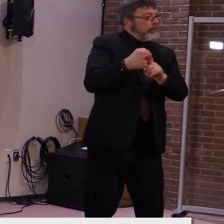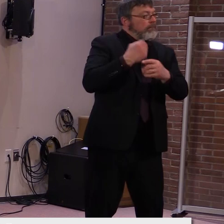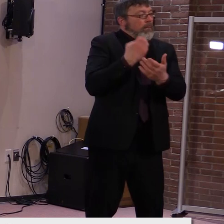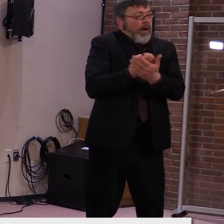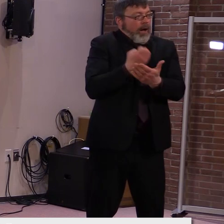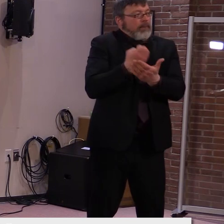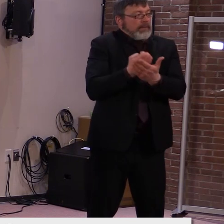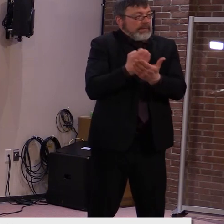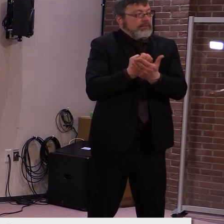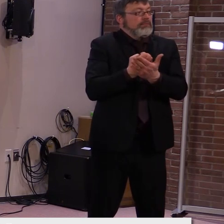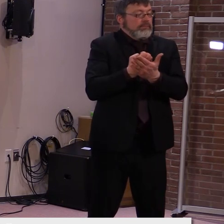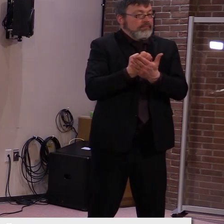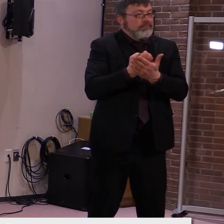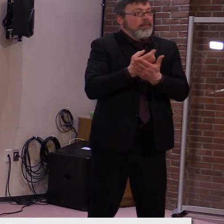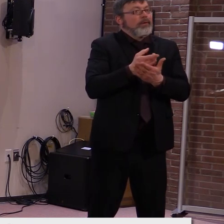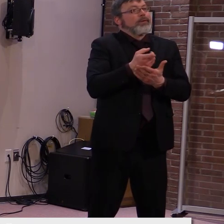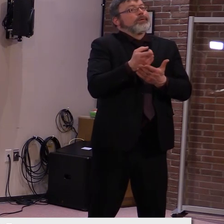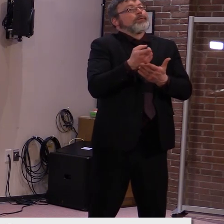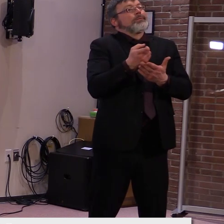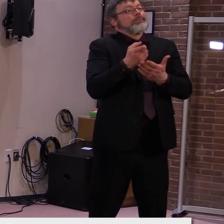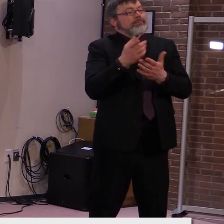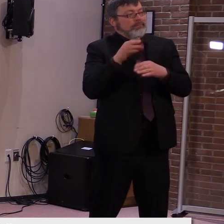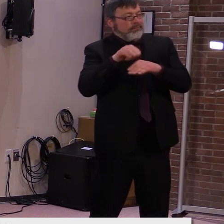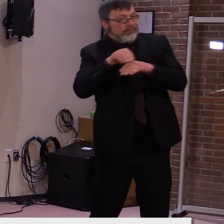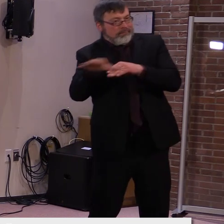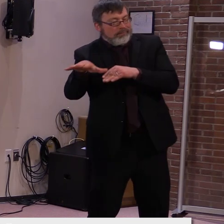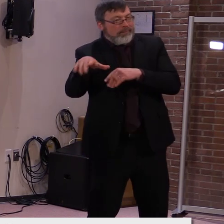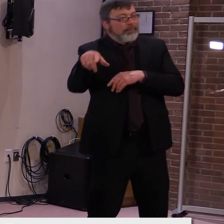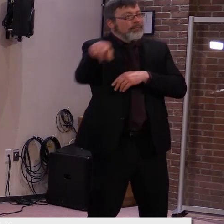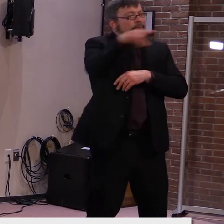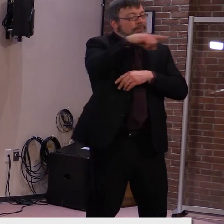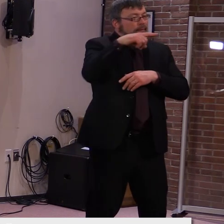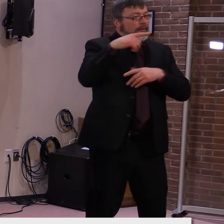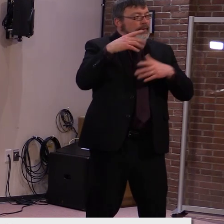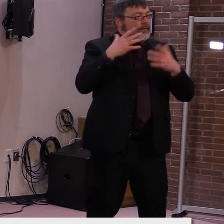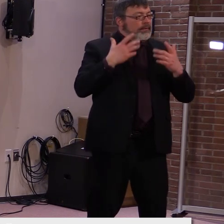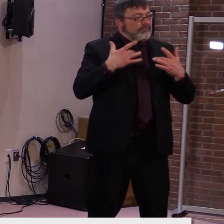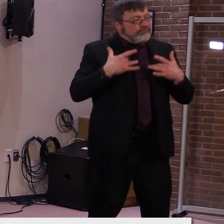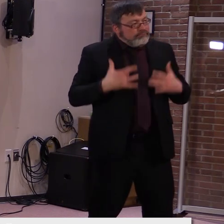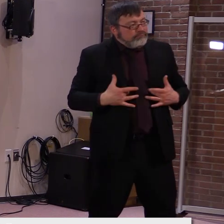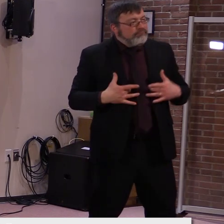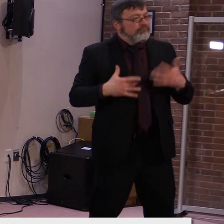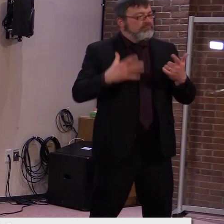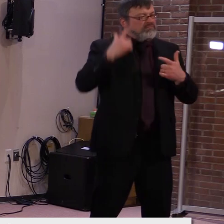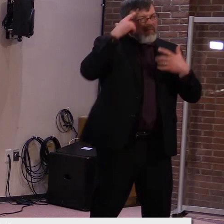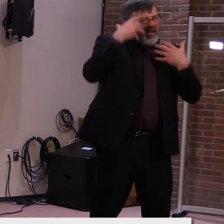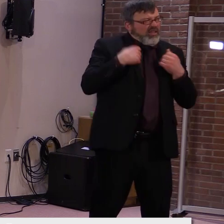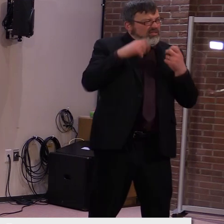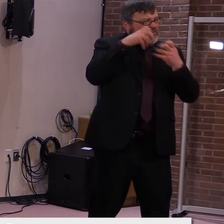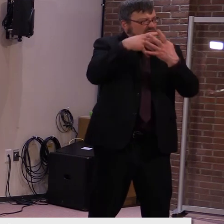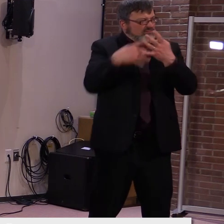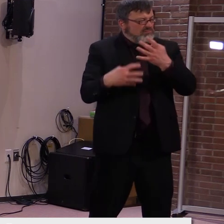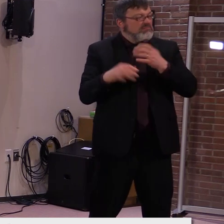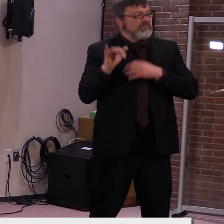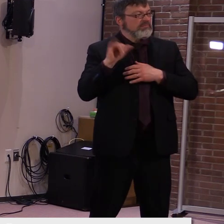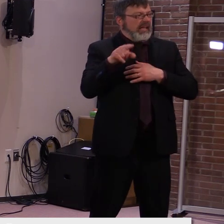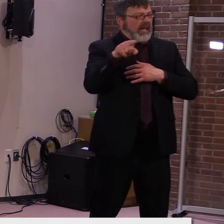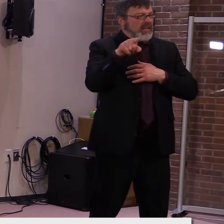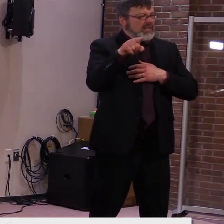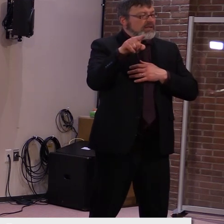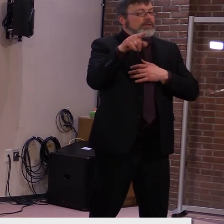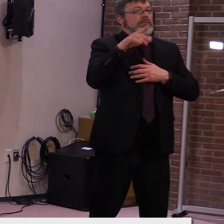Call 211. They have the resources and can make referrals. And for